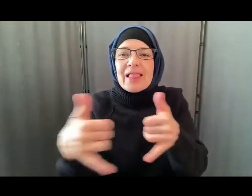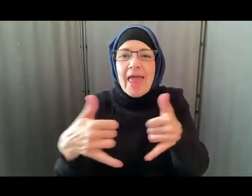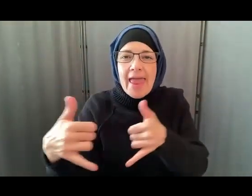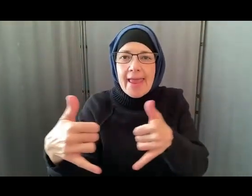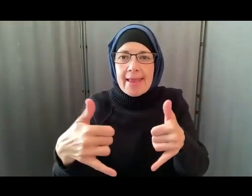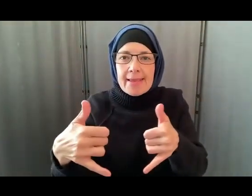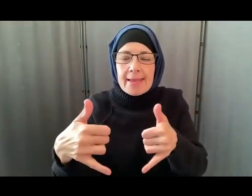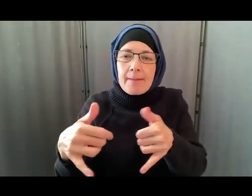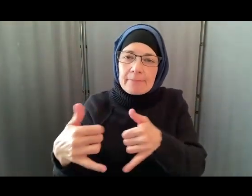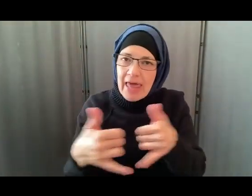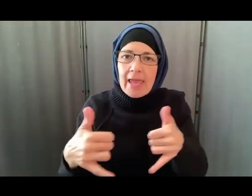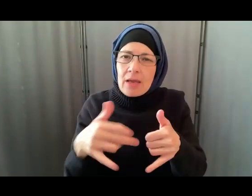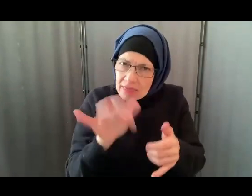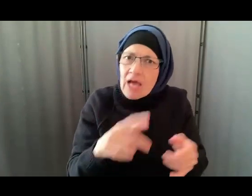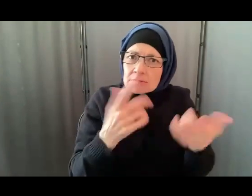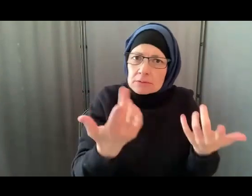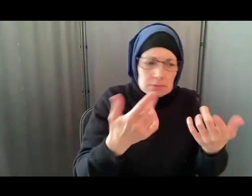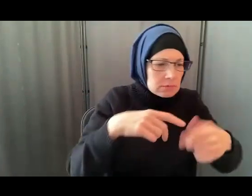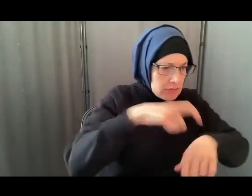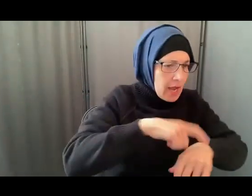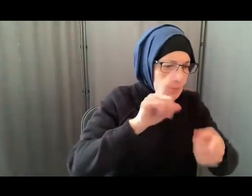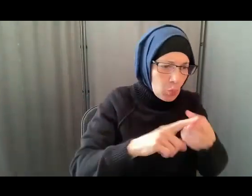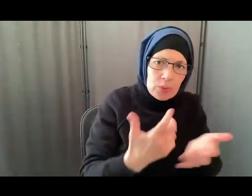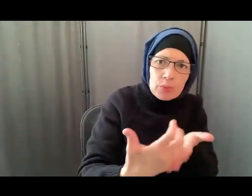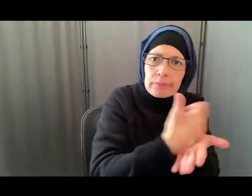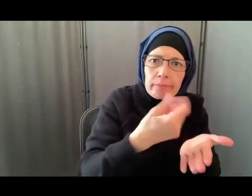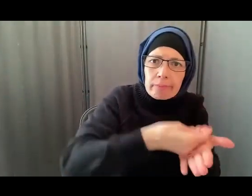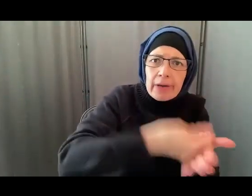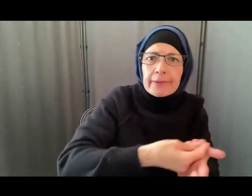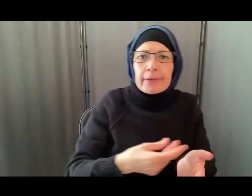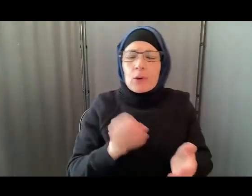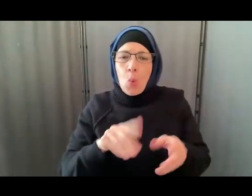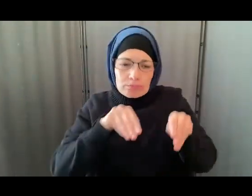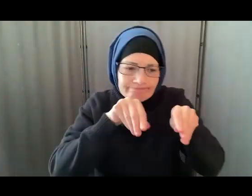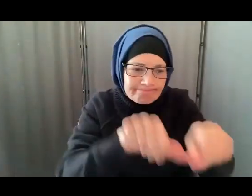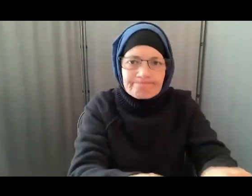This is when we make money. This is when we harvest and sow and plant,